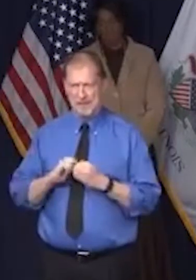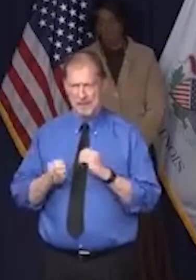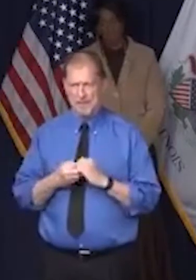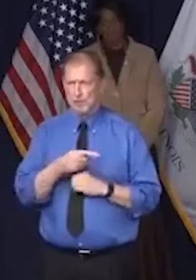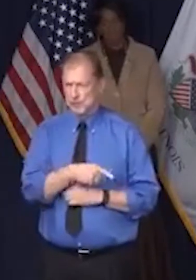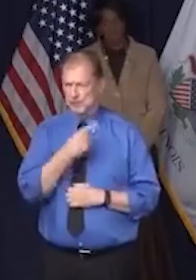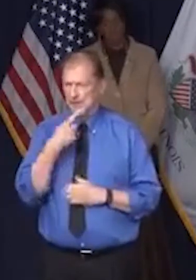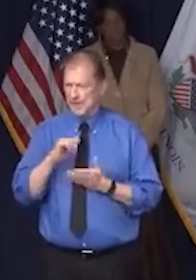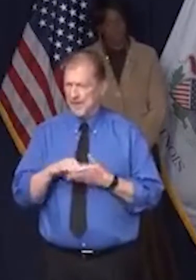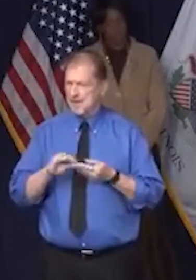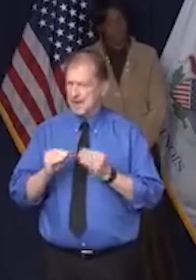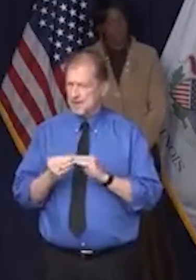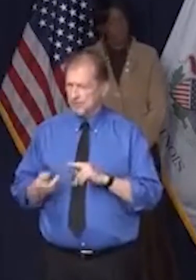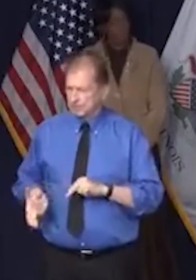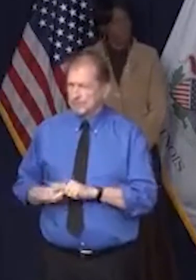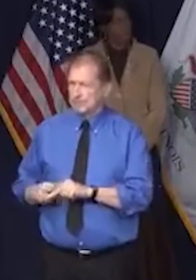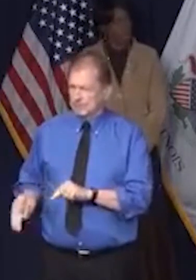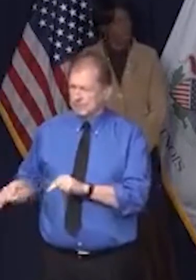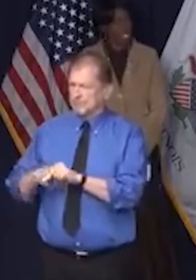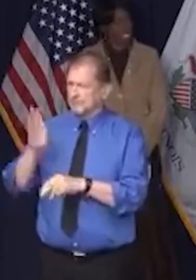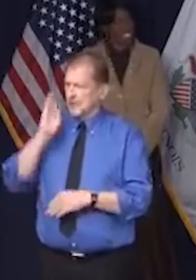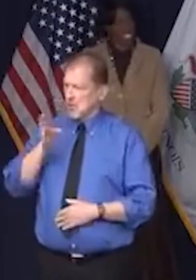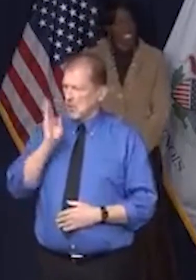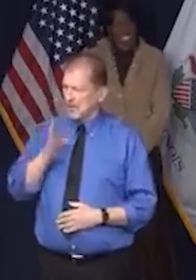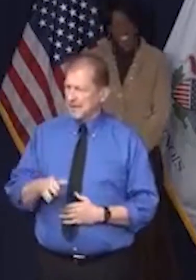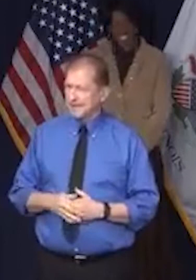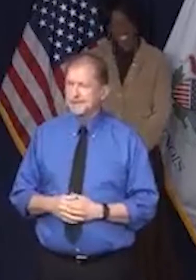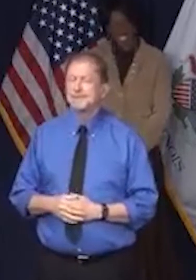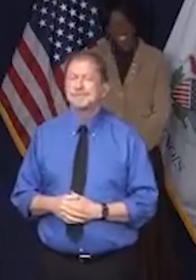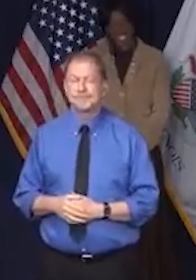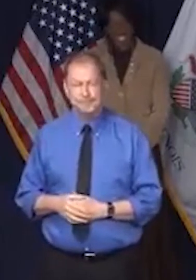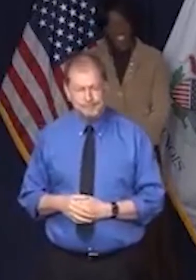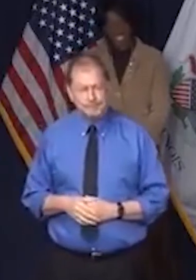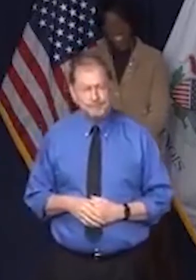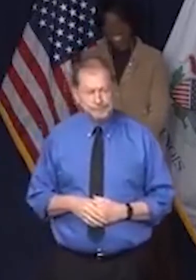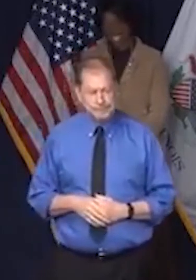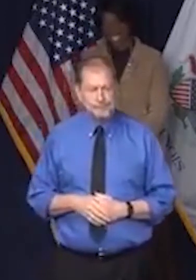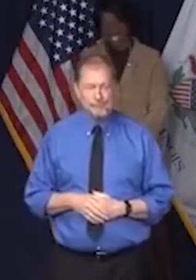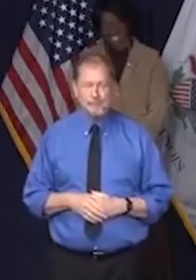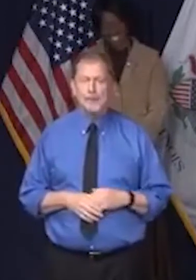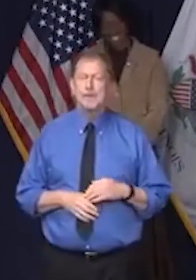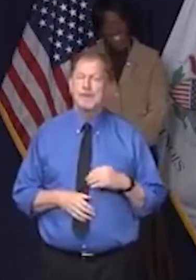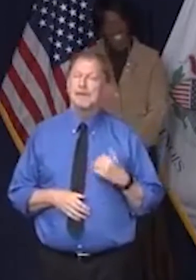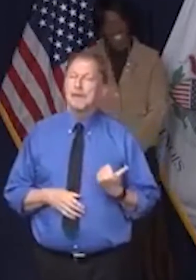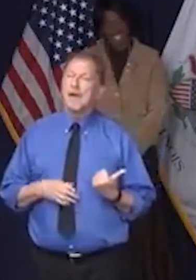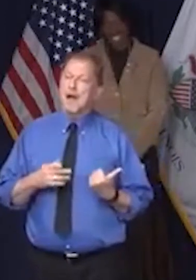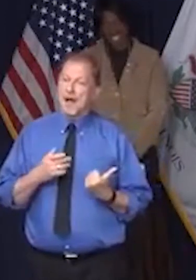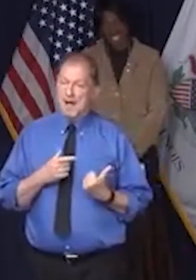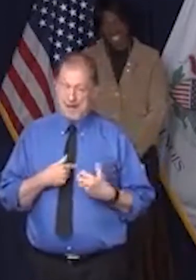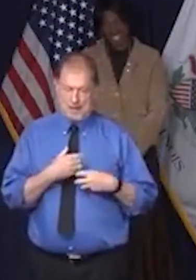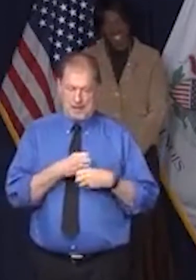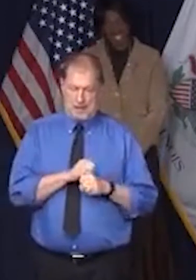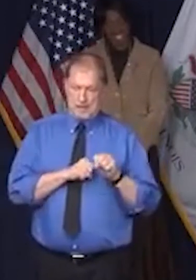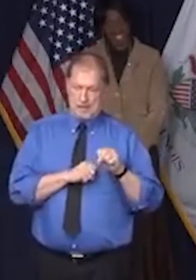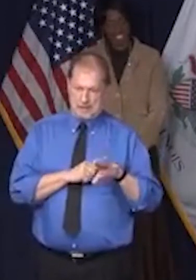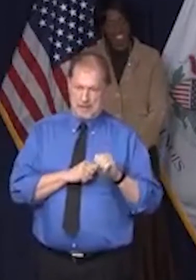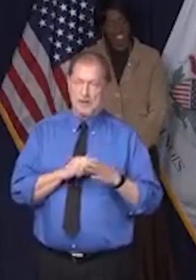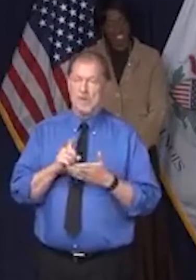keep increasing? So I'm sure we both have an answer to that, so forgive me. I'll just give you a short version and let the doctor